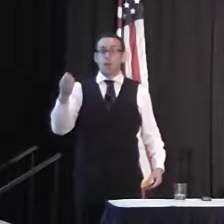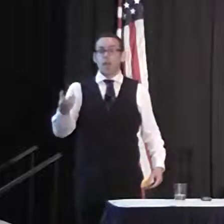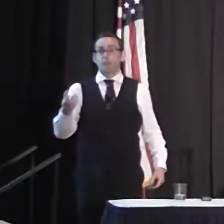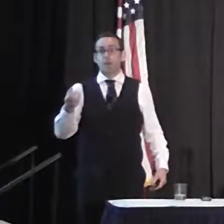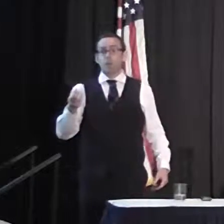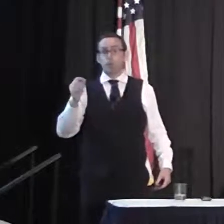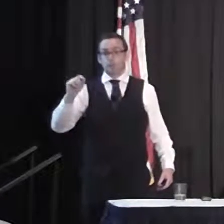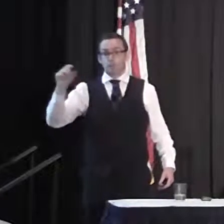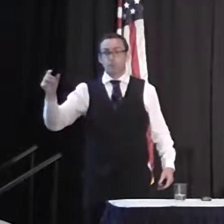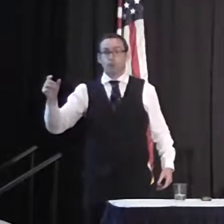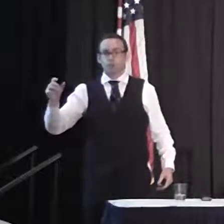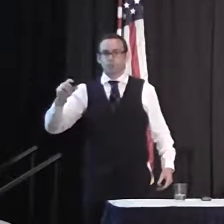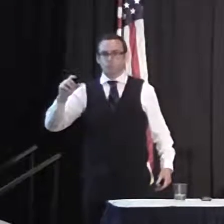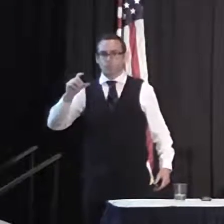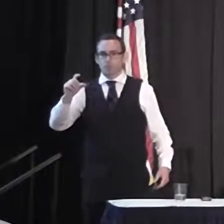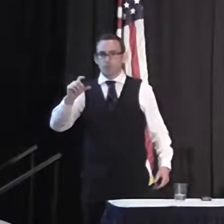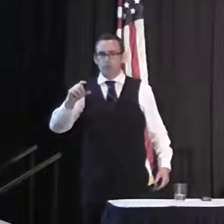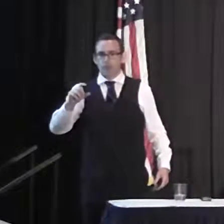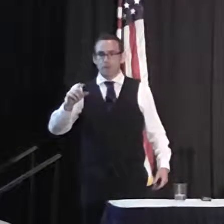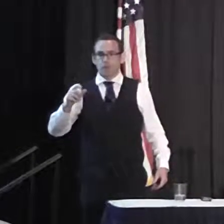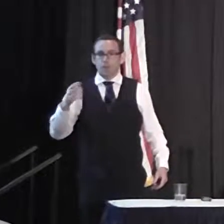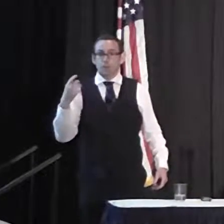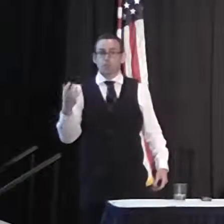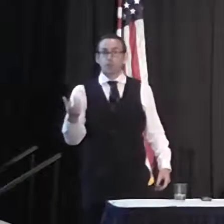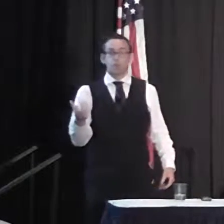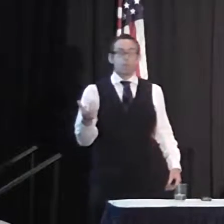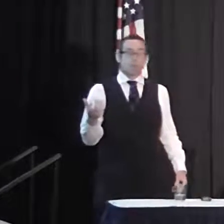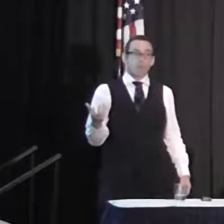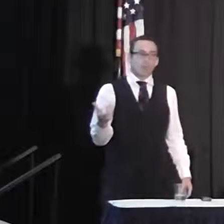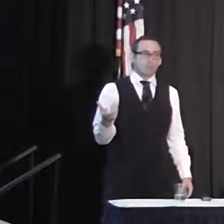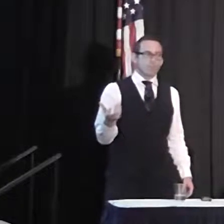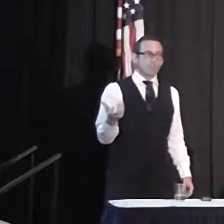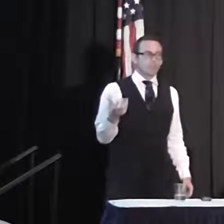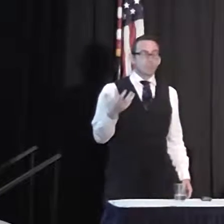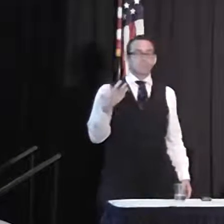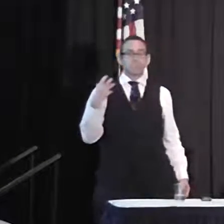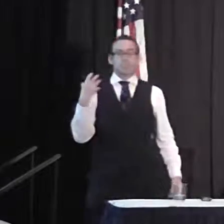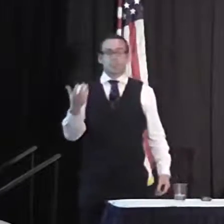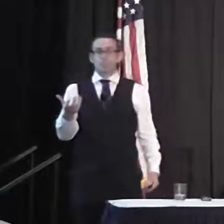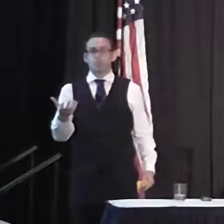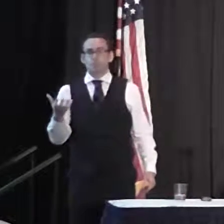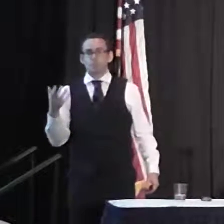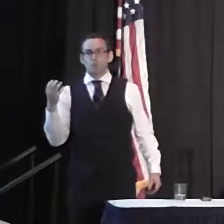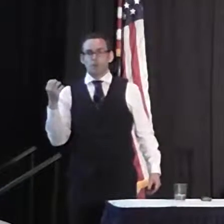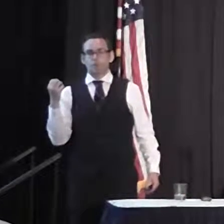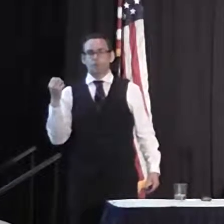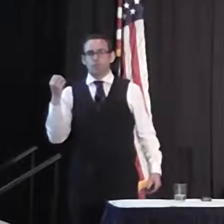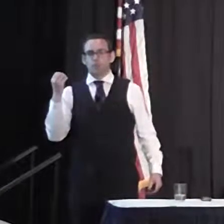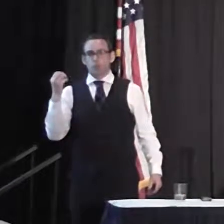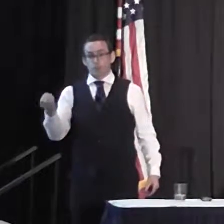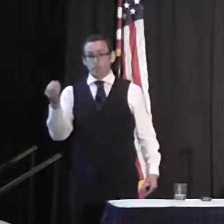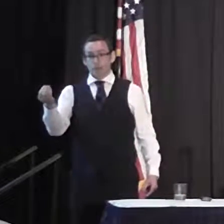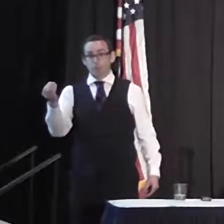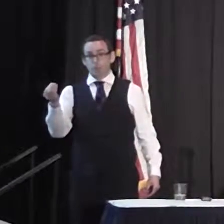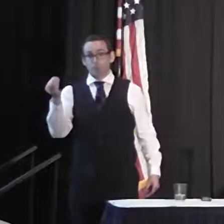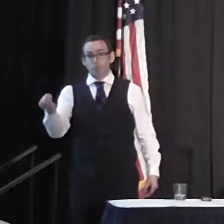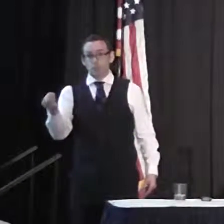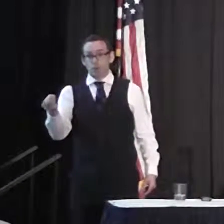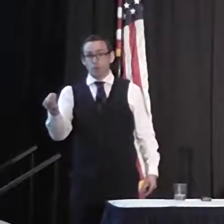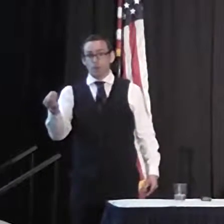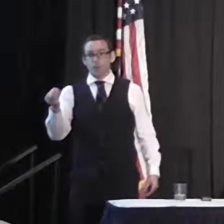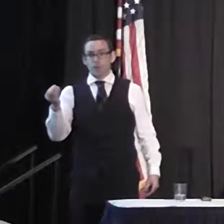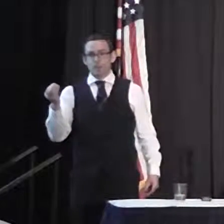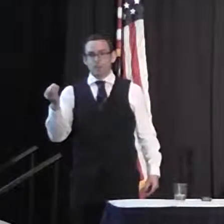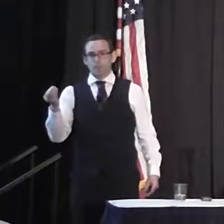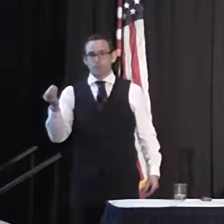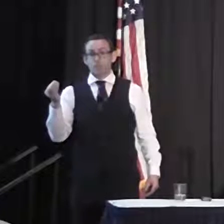for Henry Hub plus $2 or something like that. And so that's just indicative of them seeing a well-established